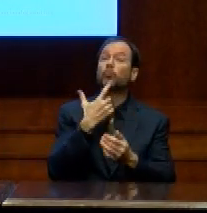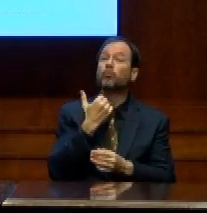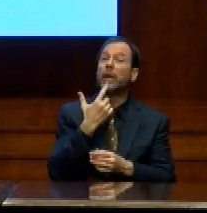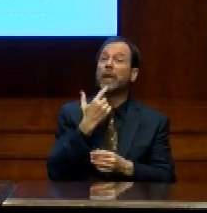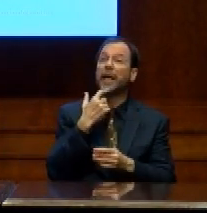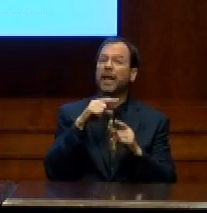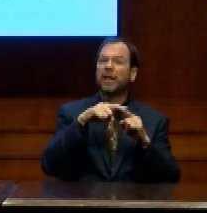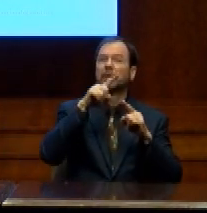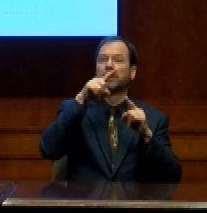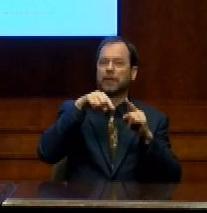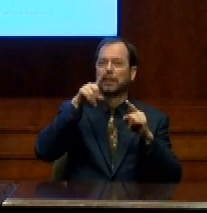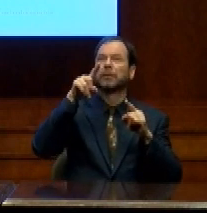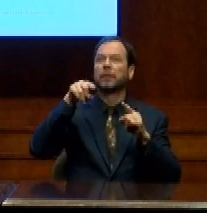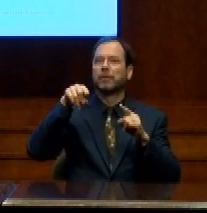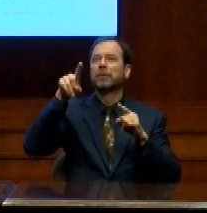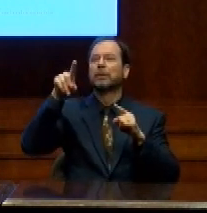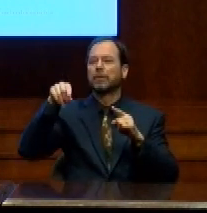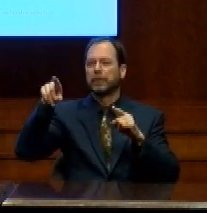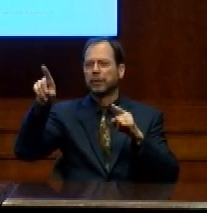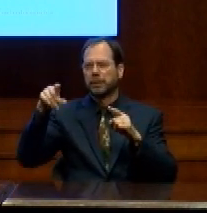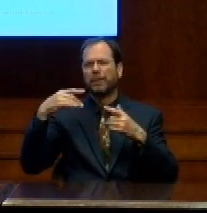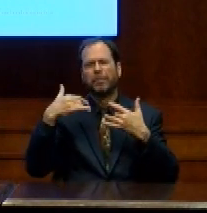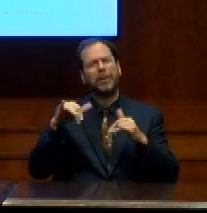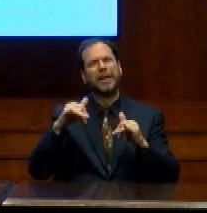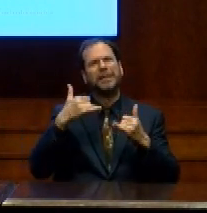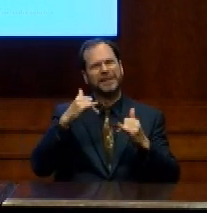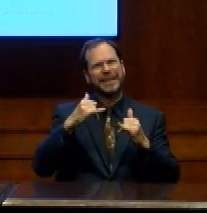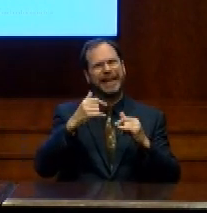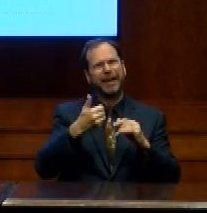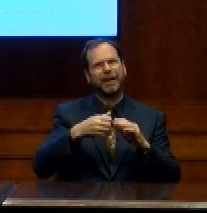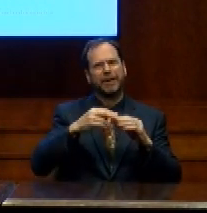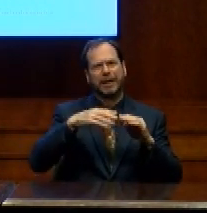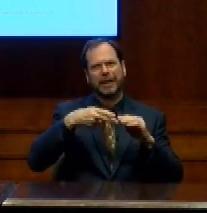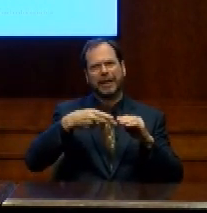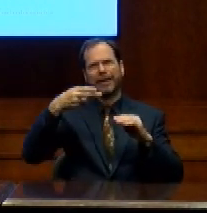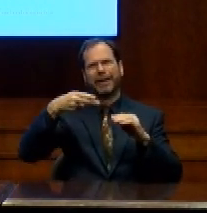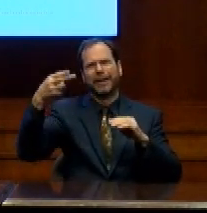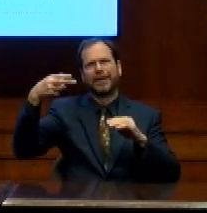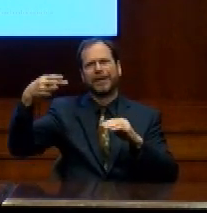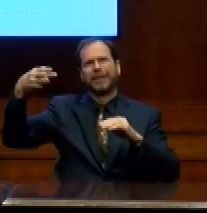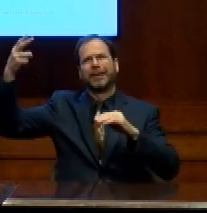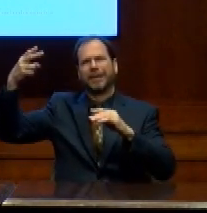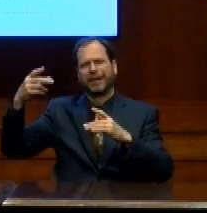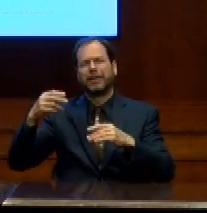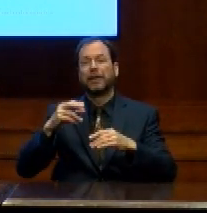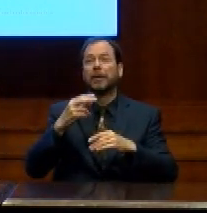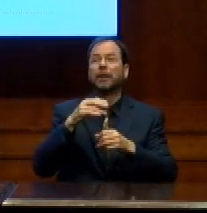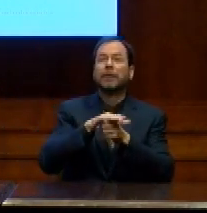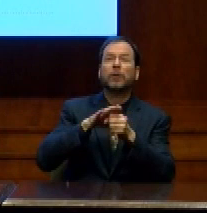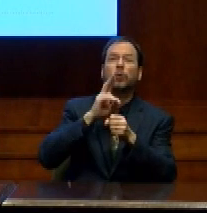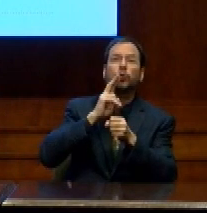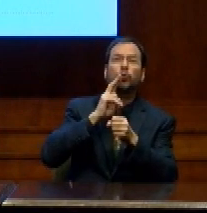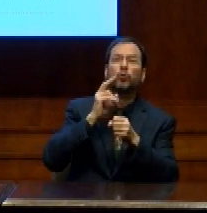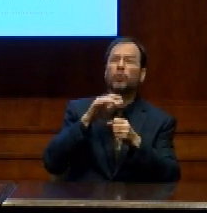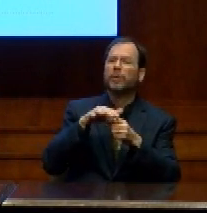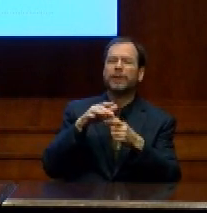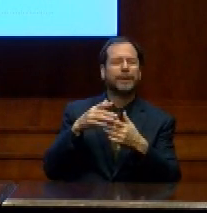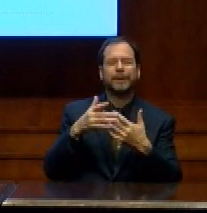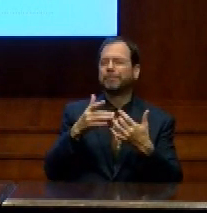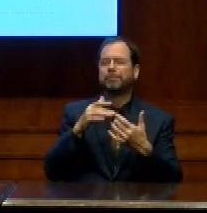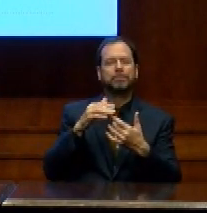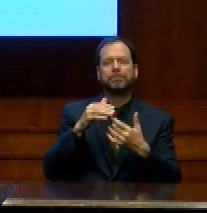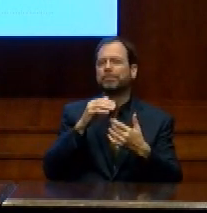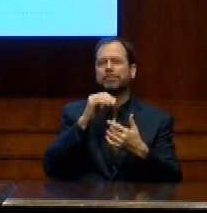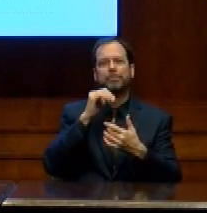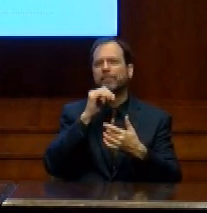line that it goes up and down, but the trend line still is an upward trend line. So Harris County is not quite at the same